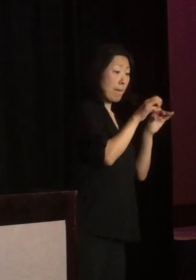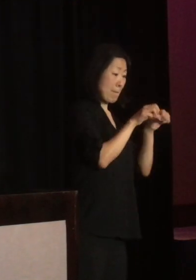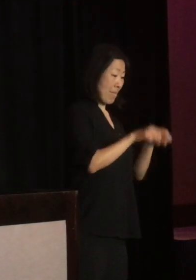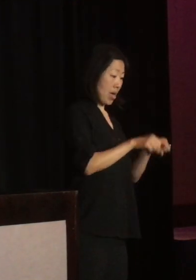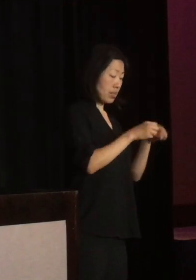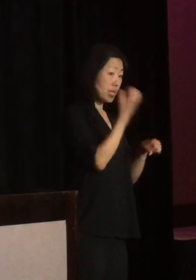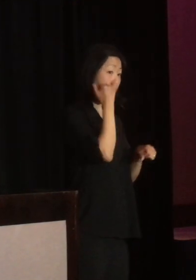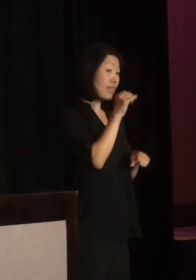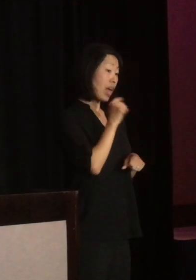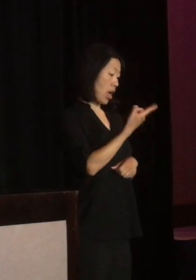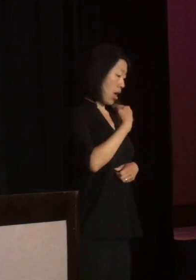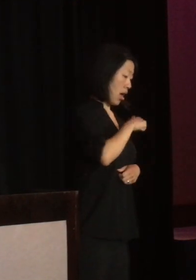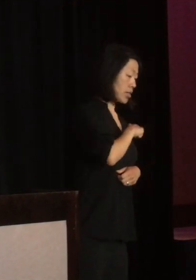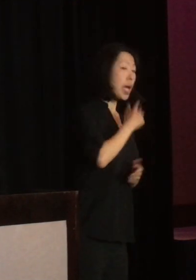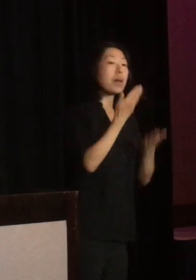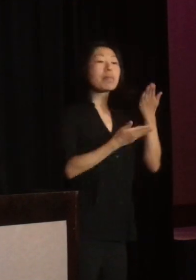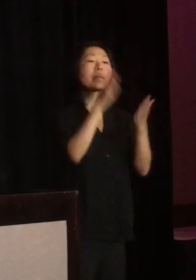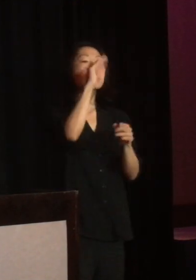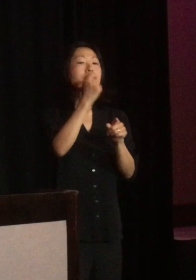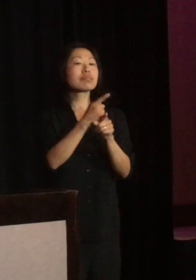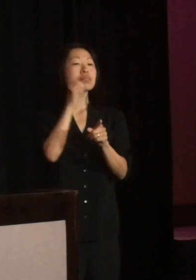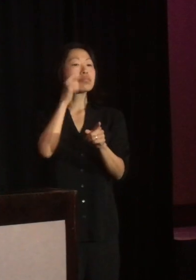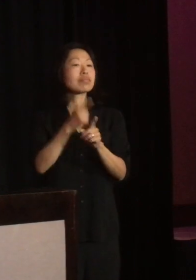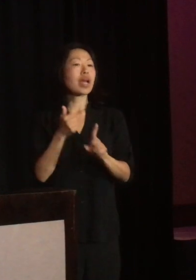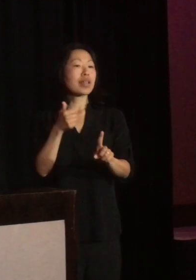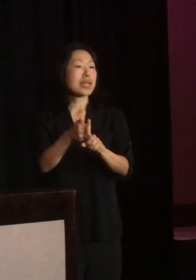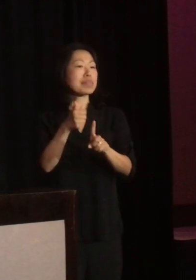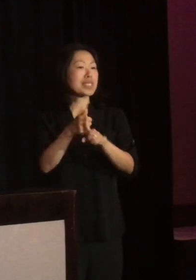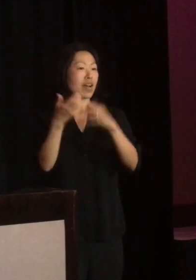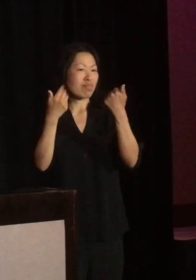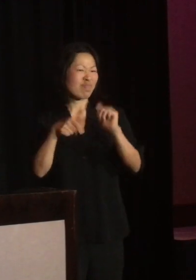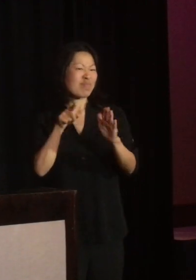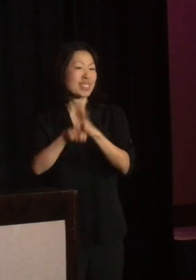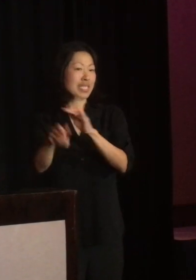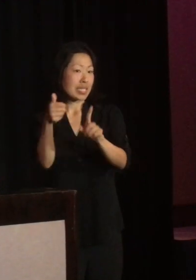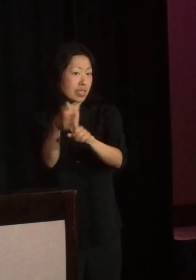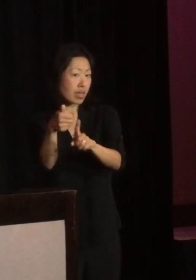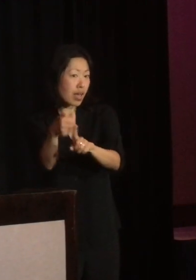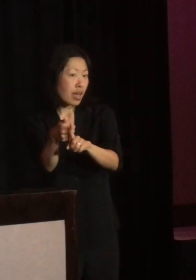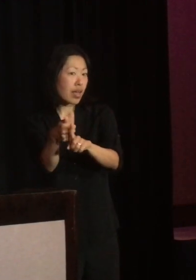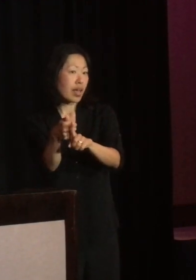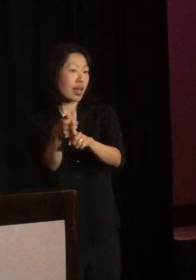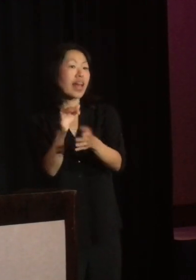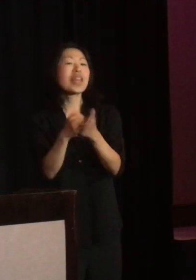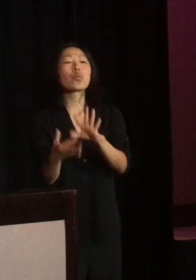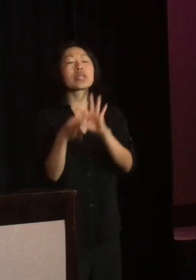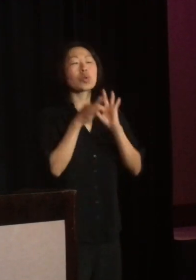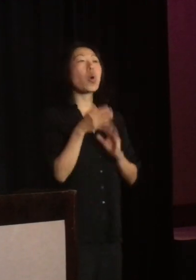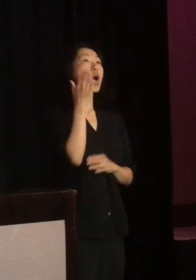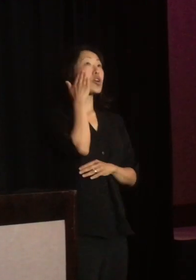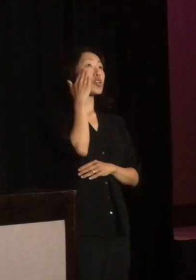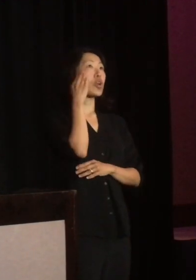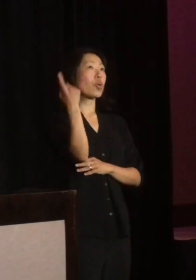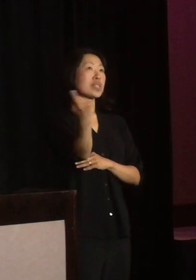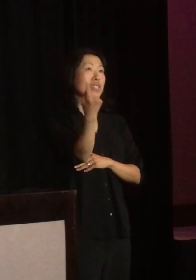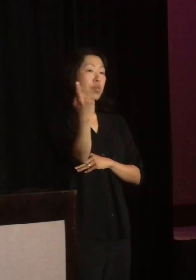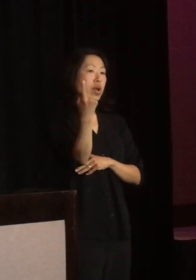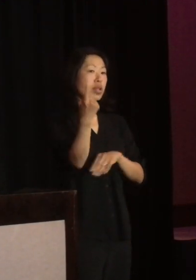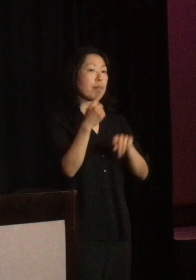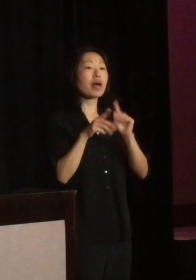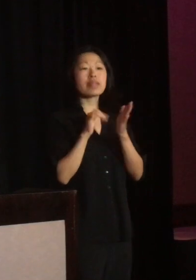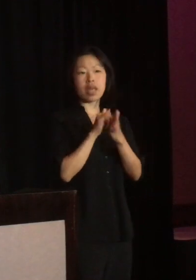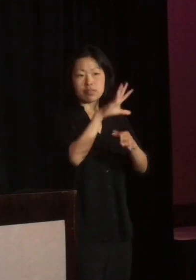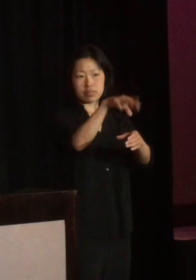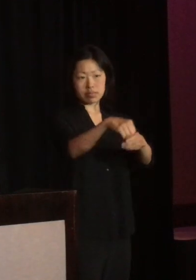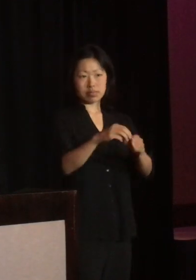maybe our sibling might have attempted suicide. And then that kind of just goes to the knowing somebody. But that was in the data.